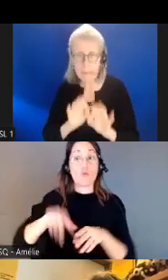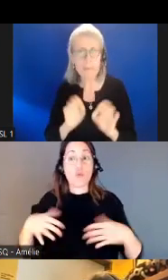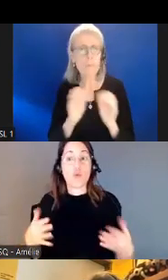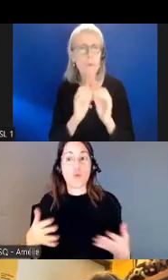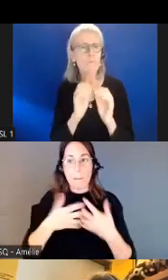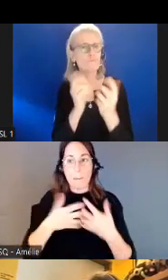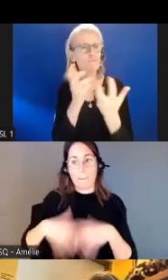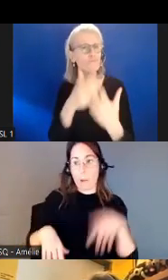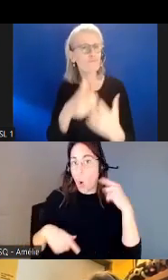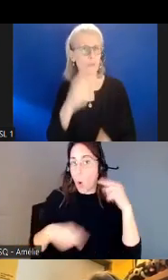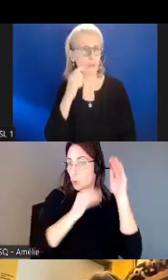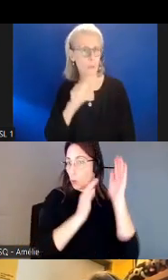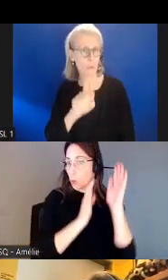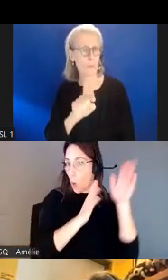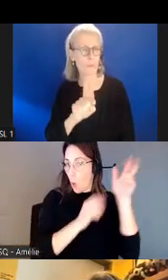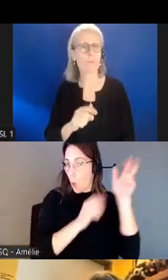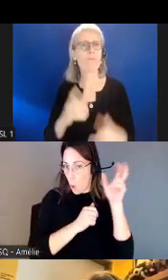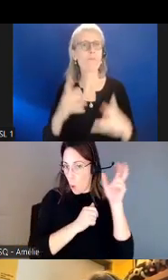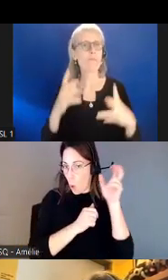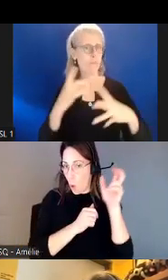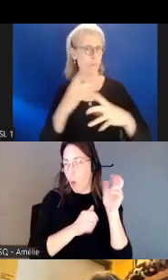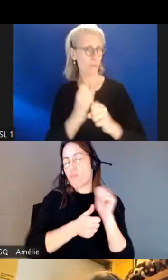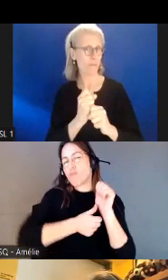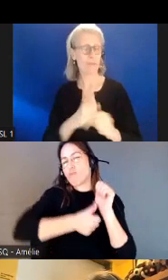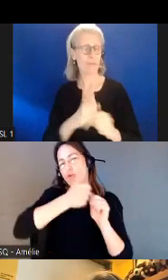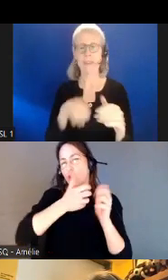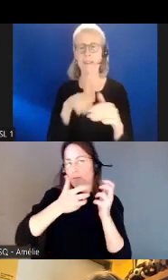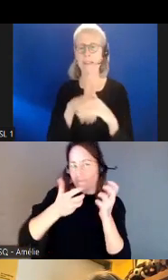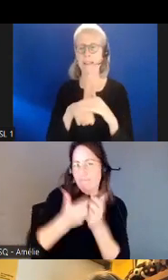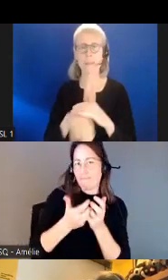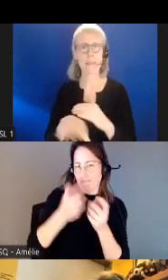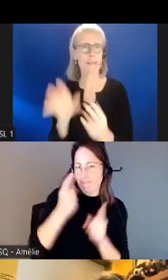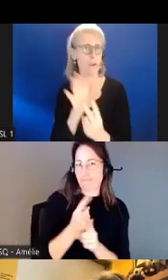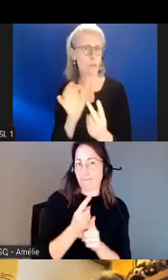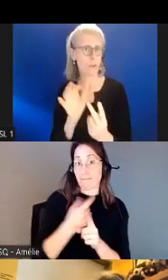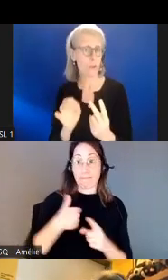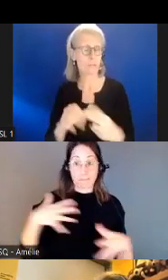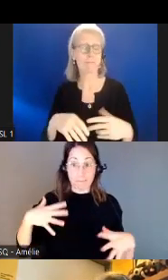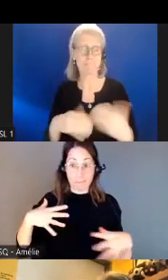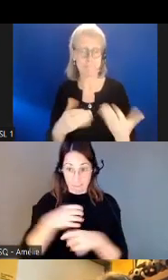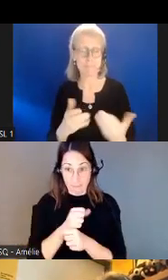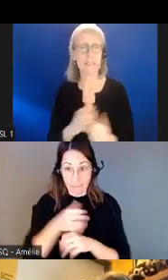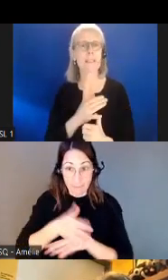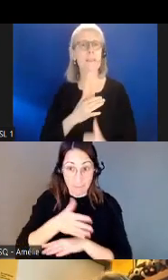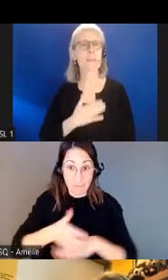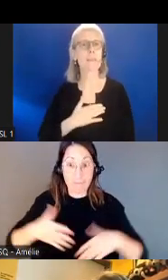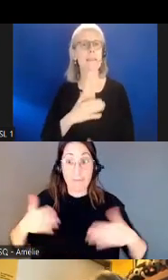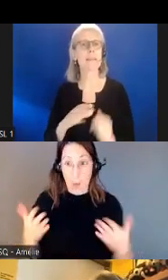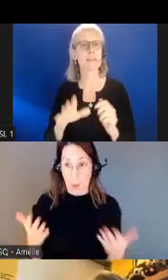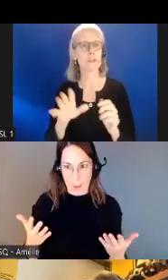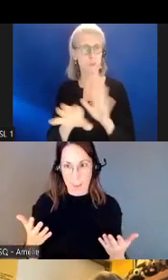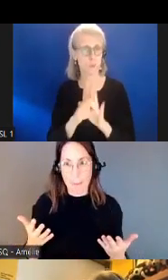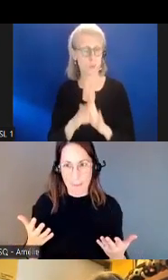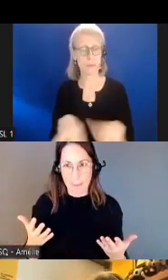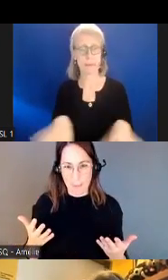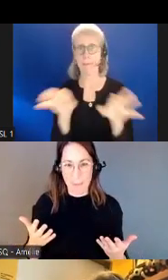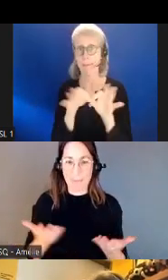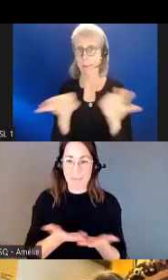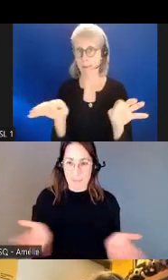to summarize, our accessibility options, please select your language using